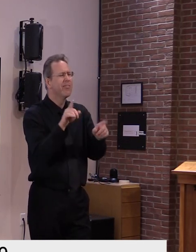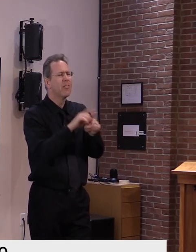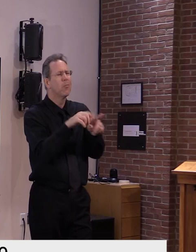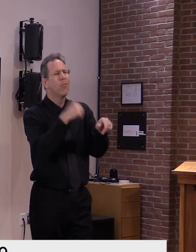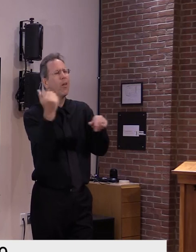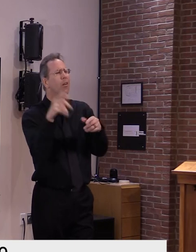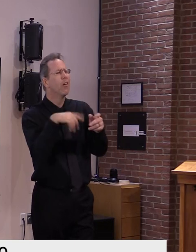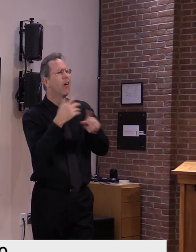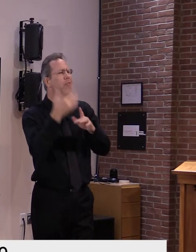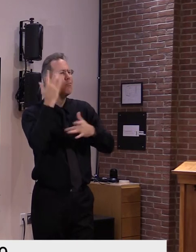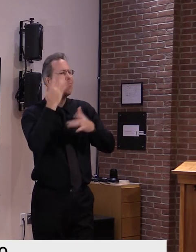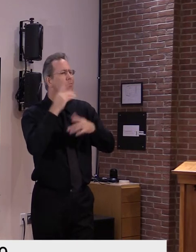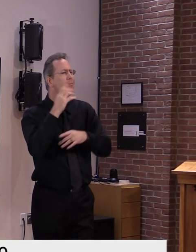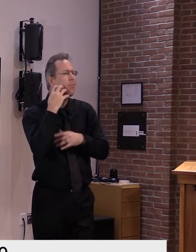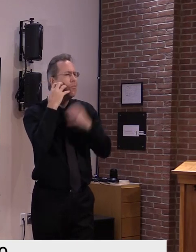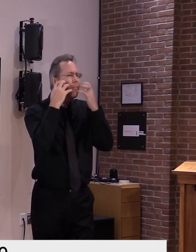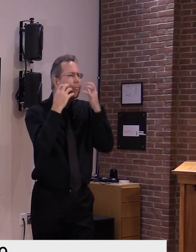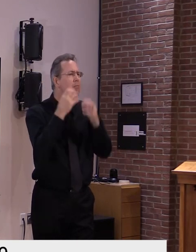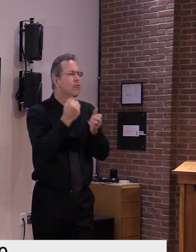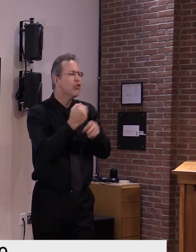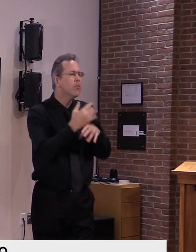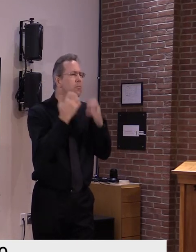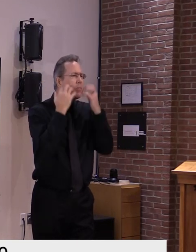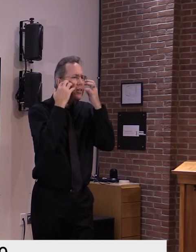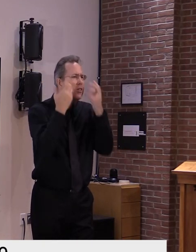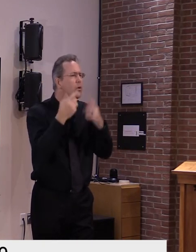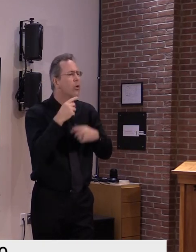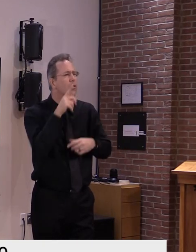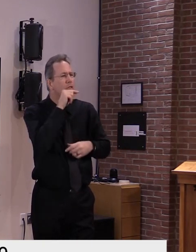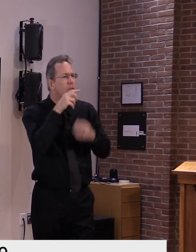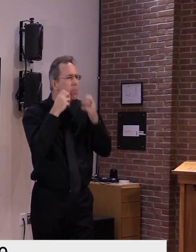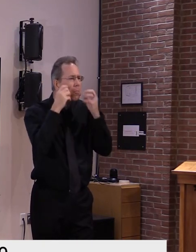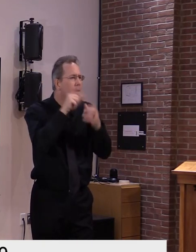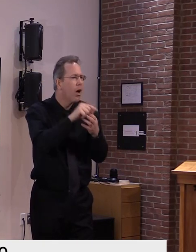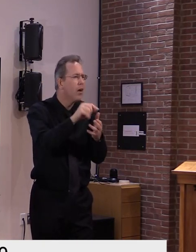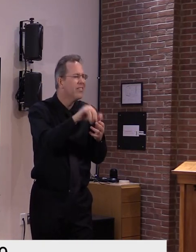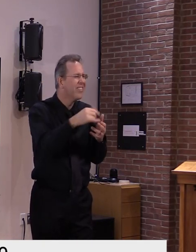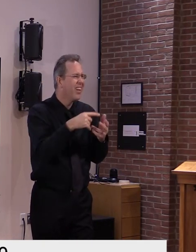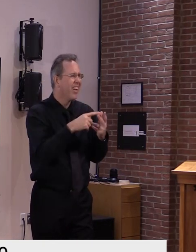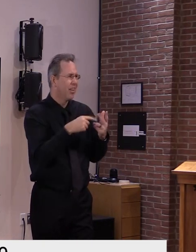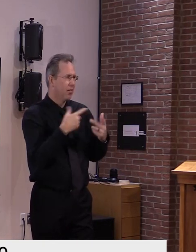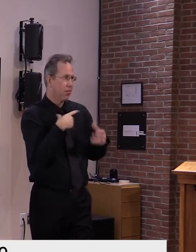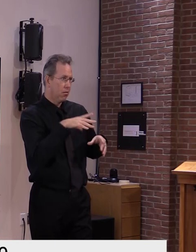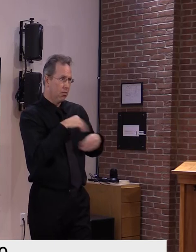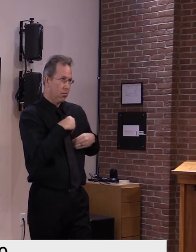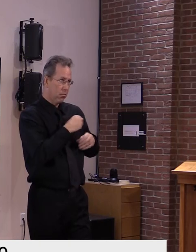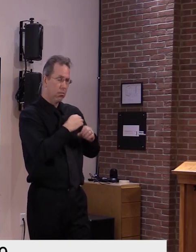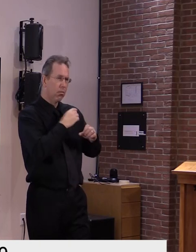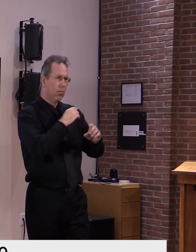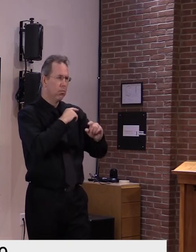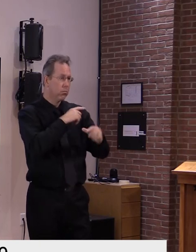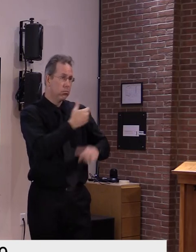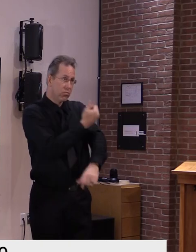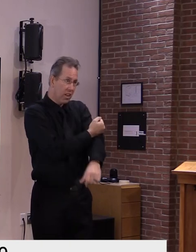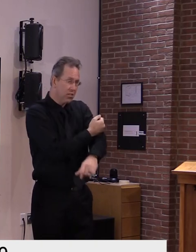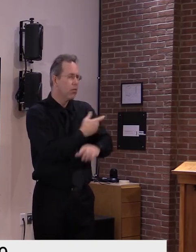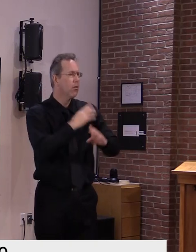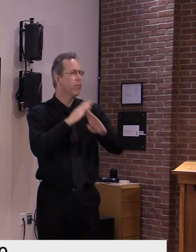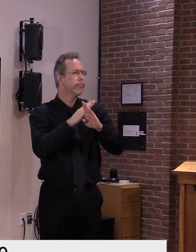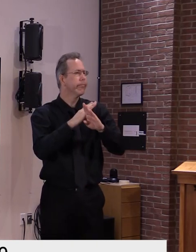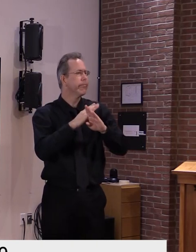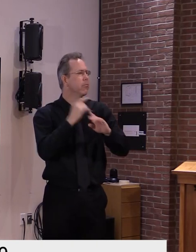to the, in this case, the viral antigen, the spike protein.